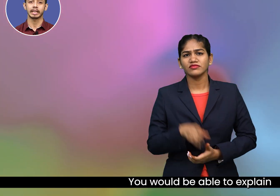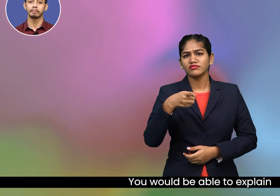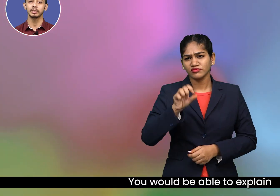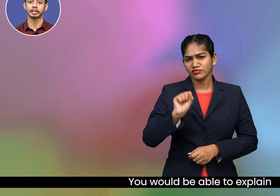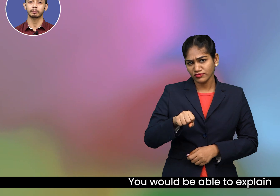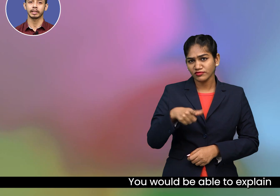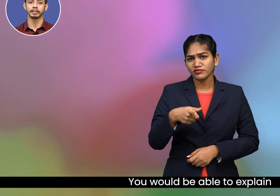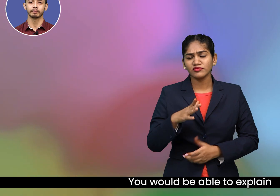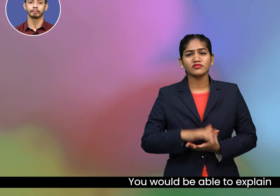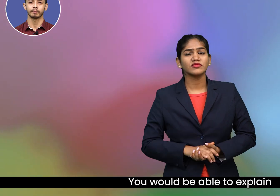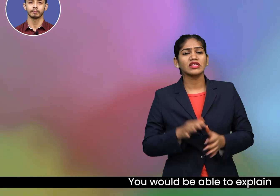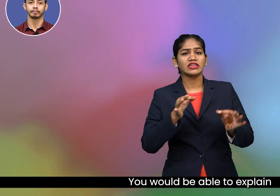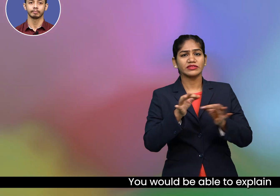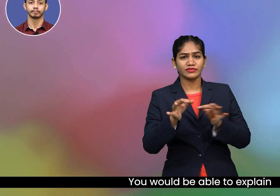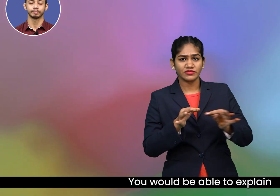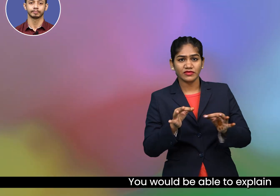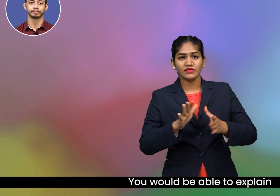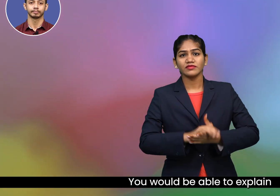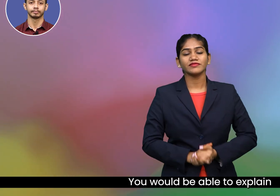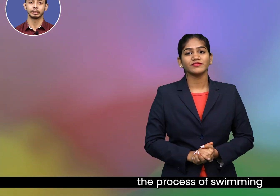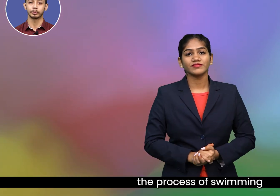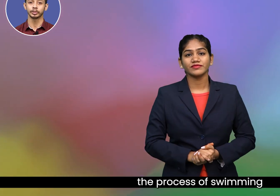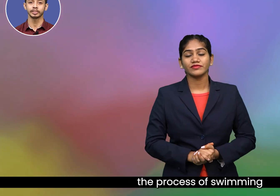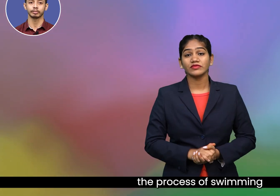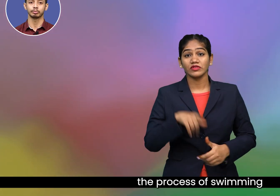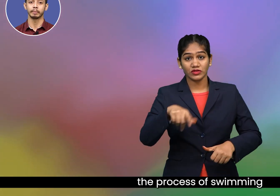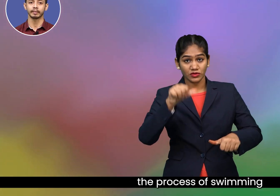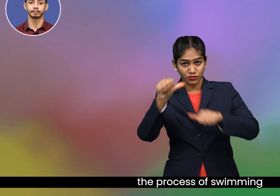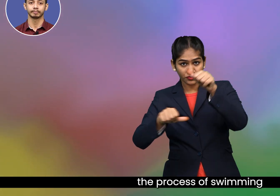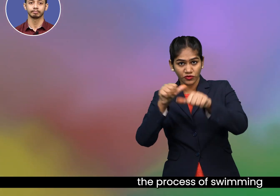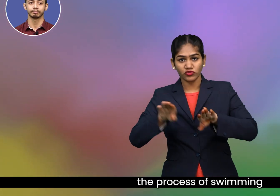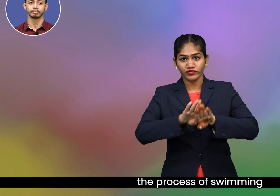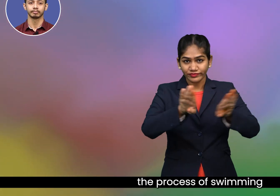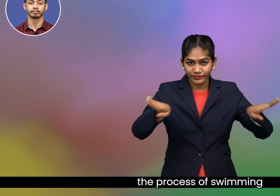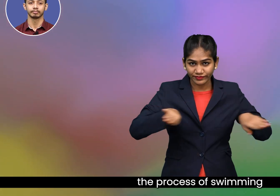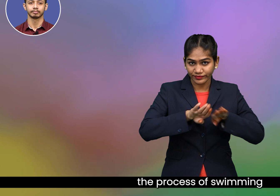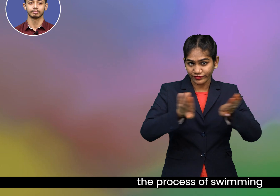You would be able to explain the process of swimming